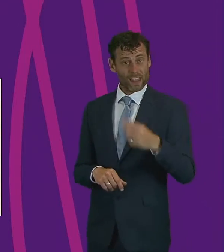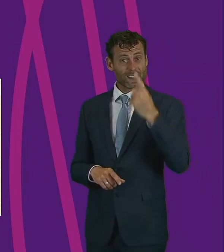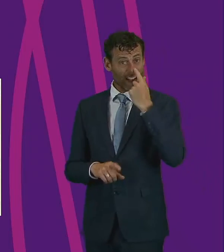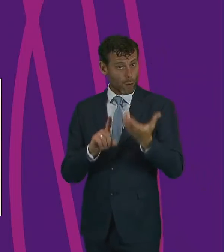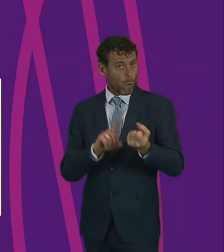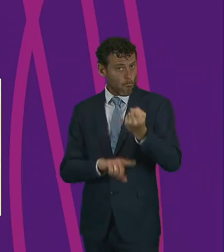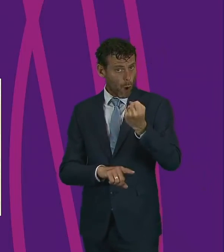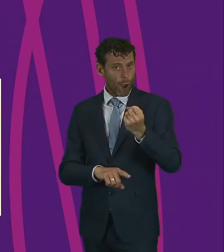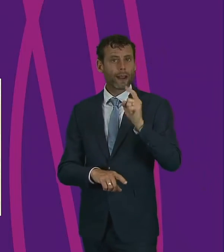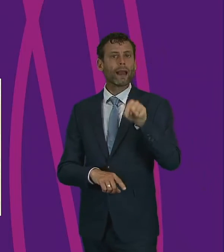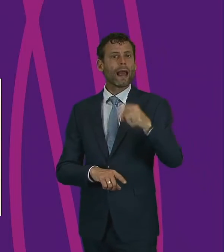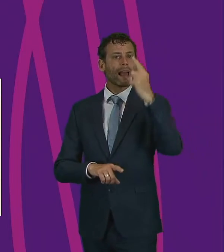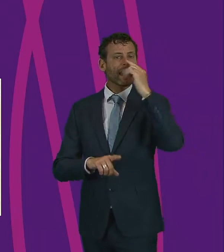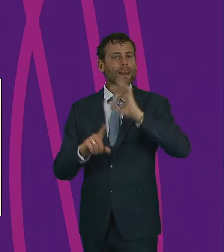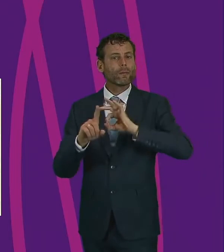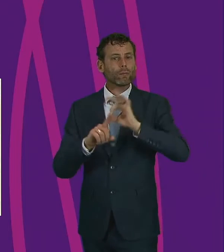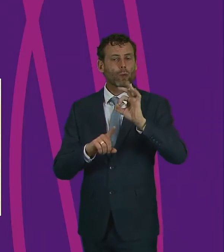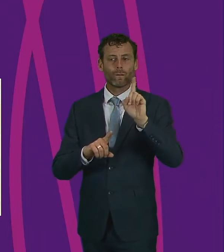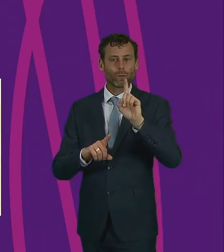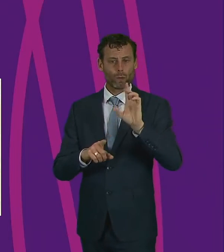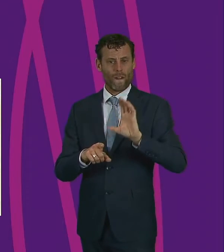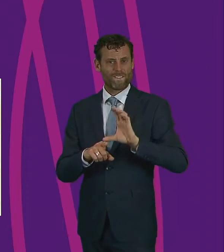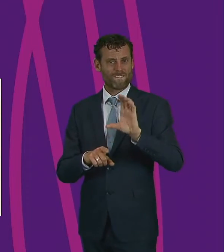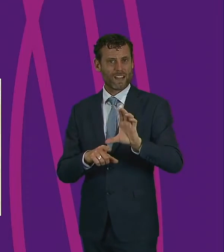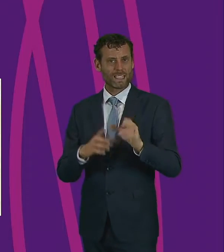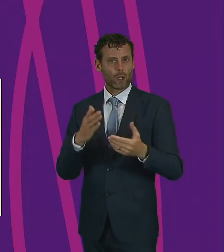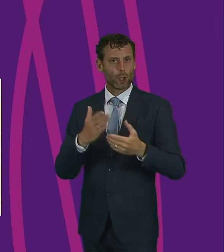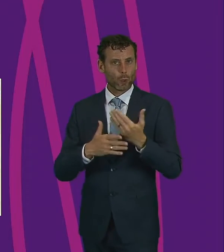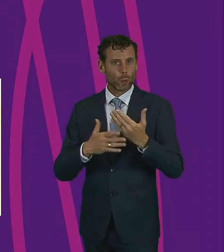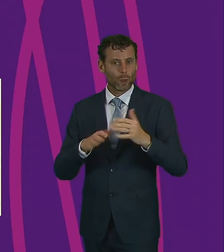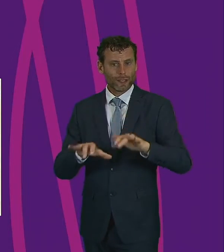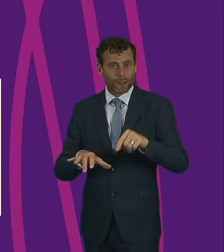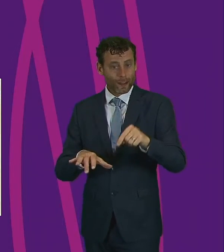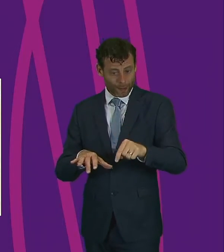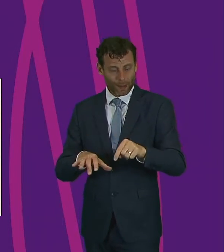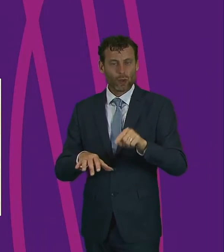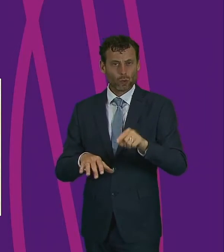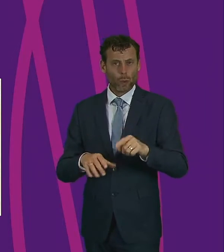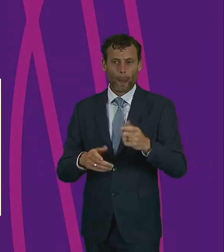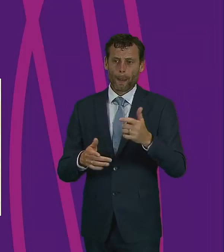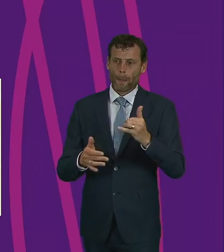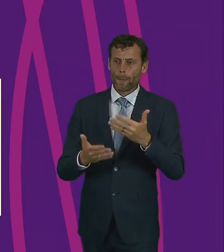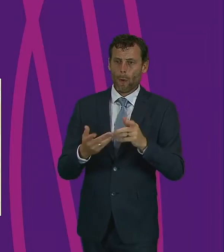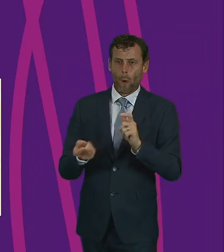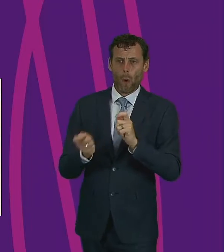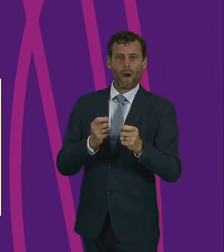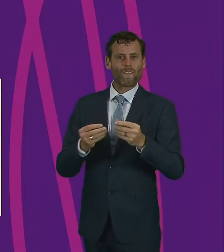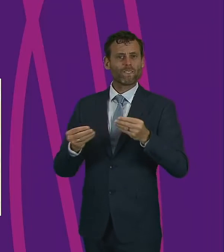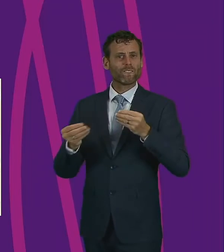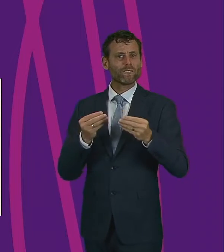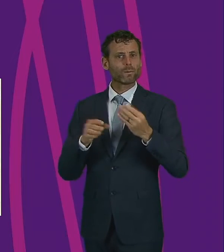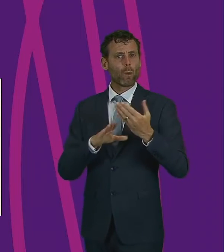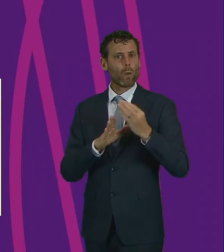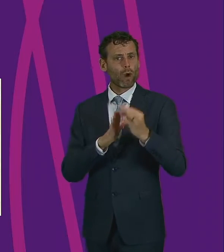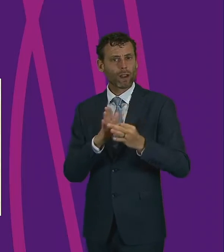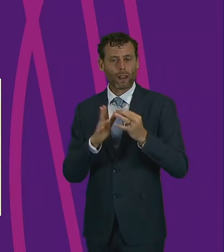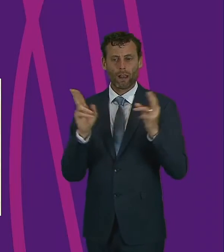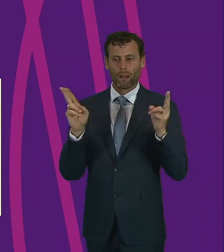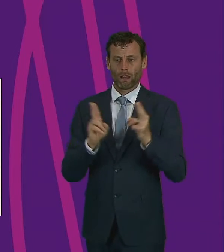be improved by investing in new technology and approaches that can be a catalyst for more flexible working, reducing travel and